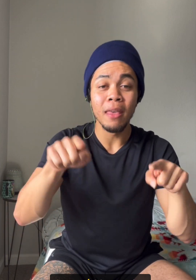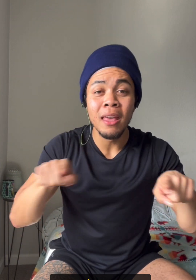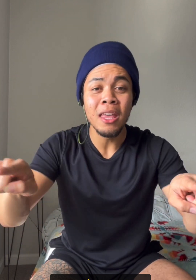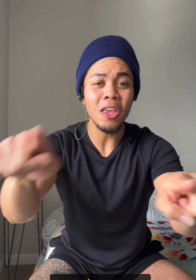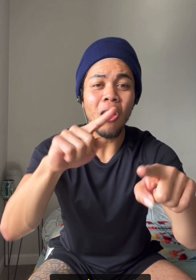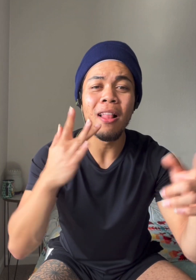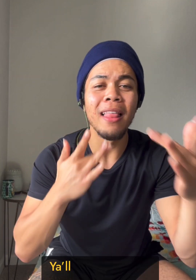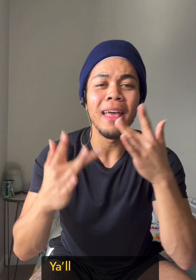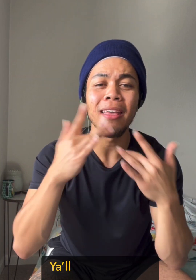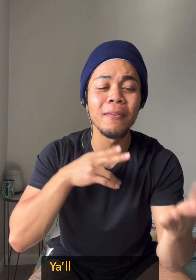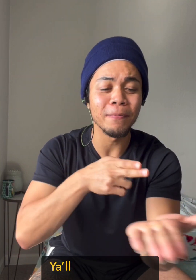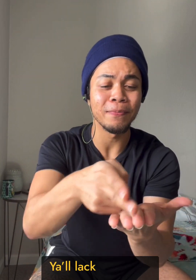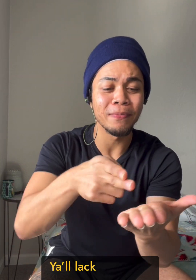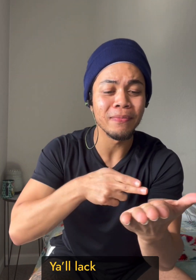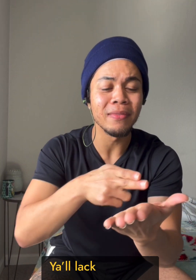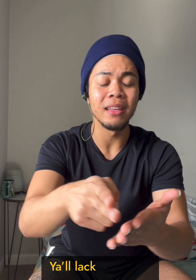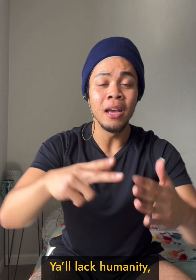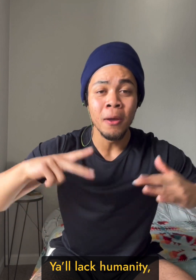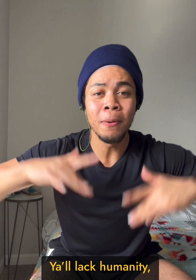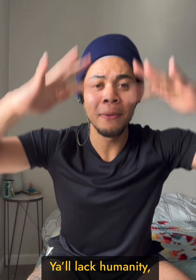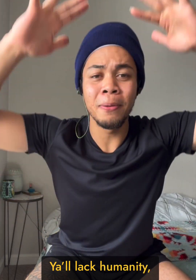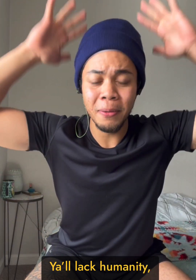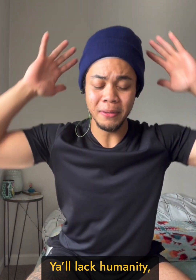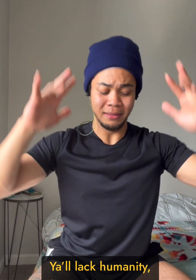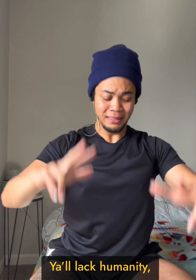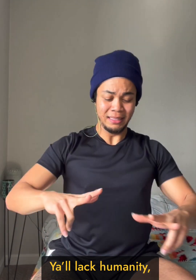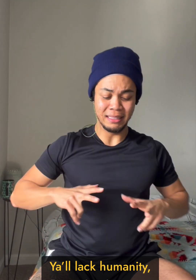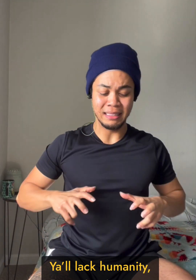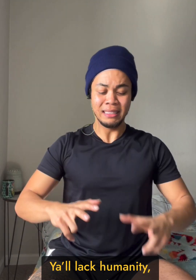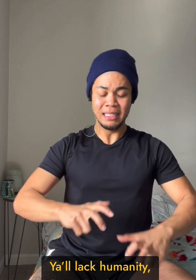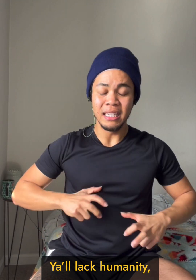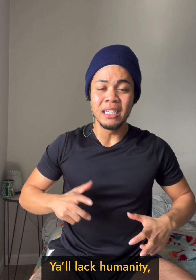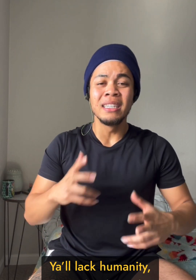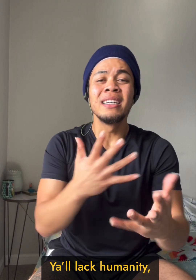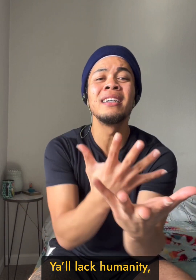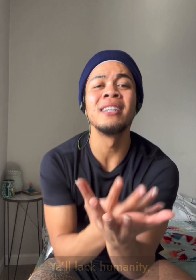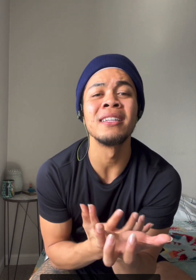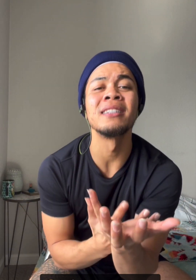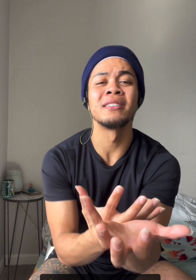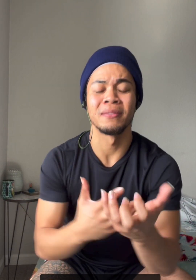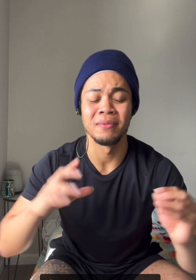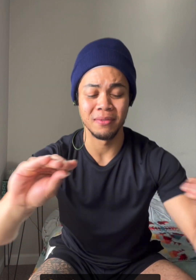You're like humanity You're Don't humanity Craving humanity